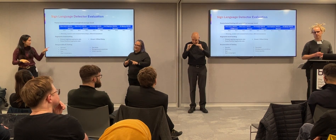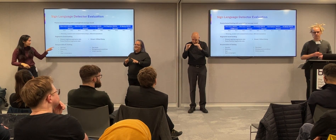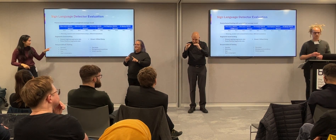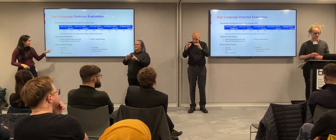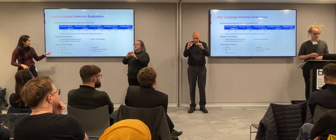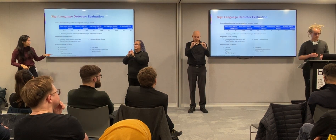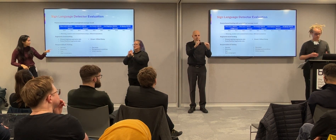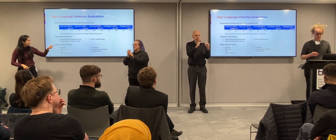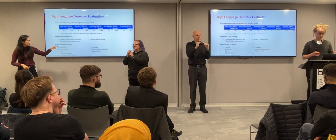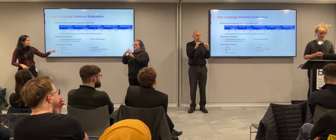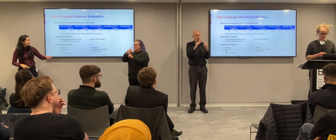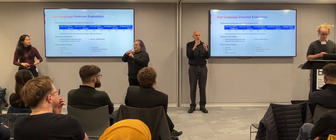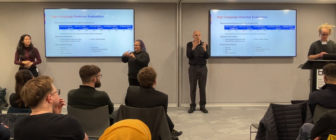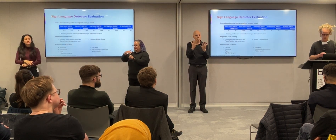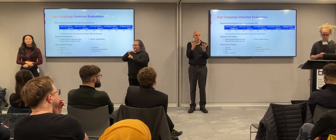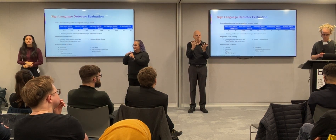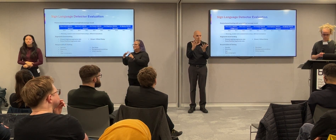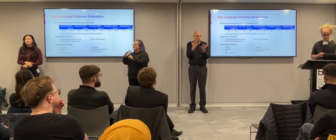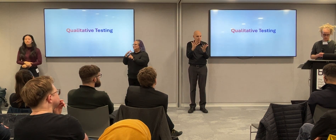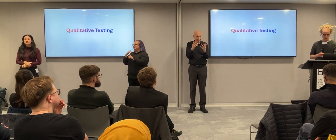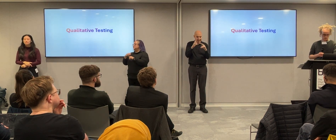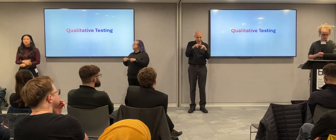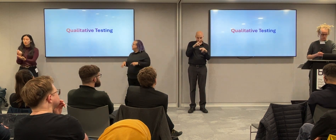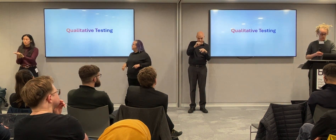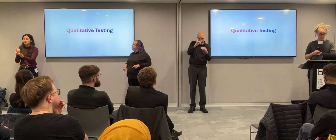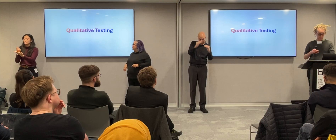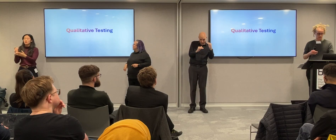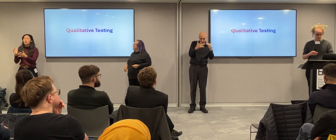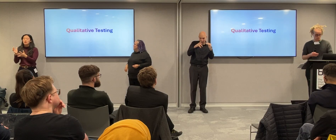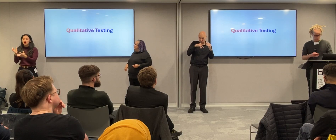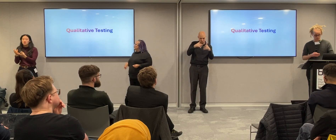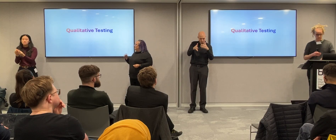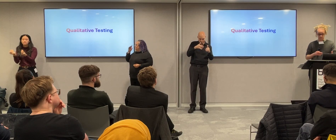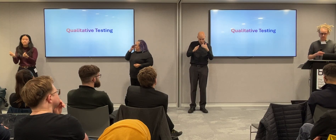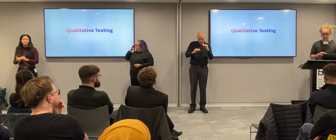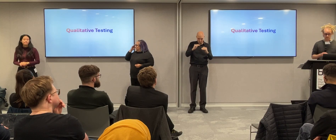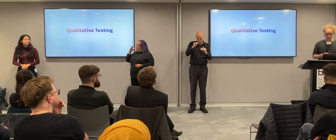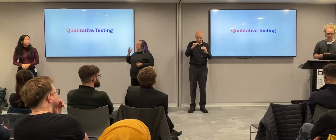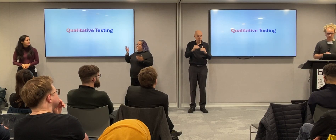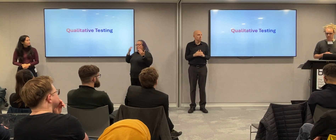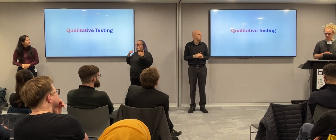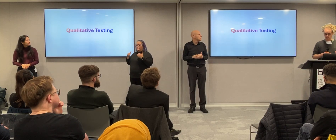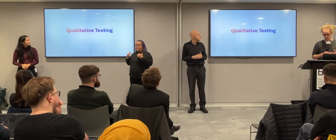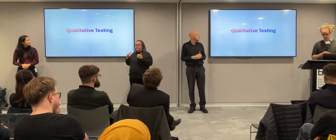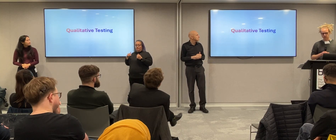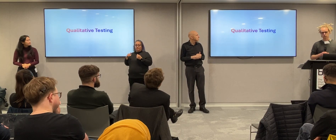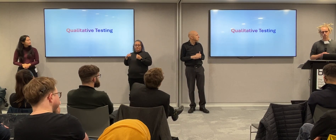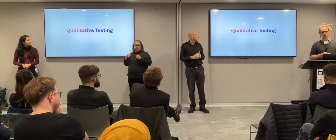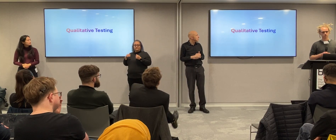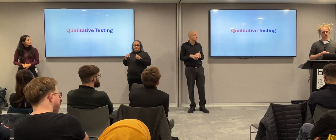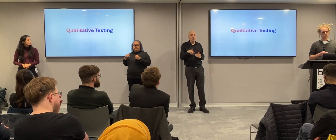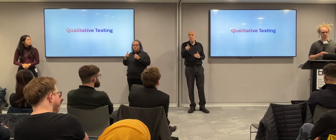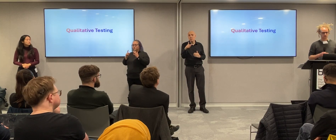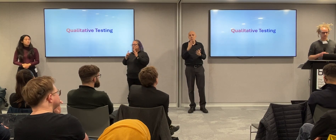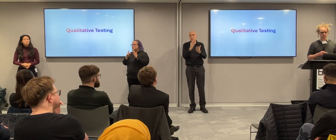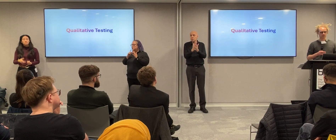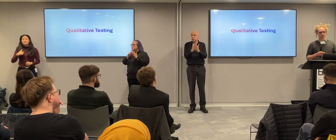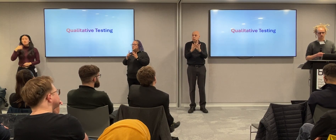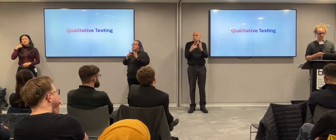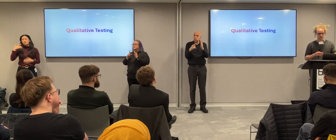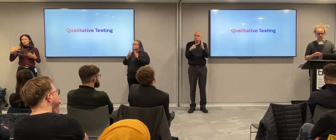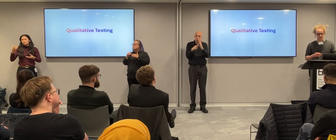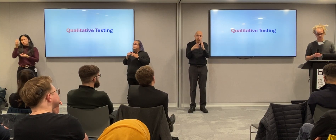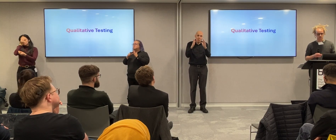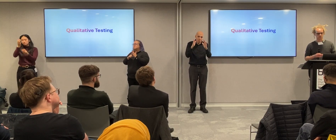conditions and basically act upon them. Well, and then I would say that it's absolutely crucial if you want to deploy